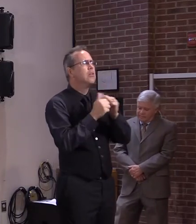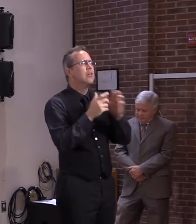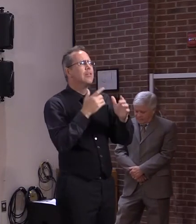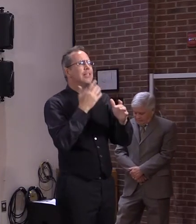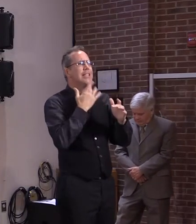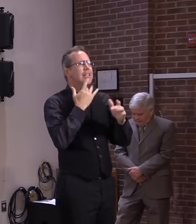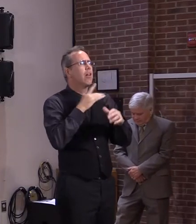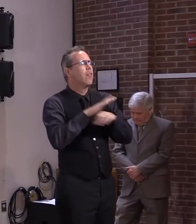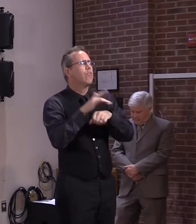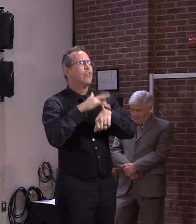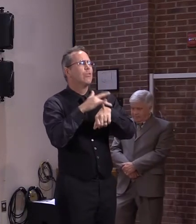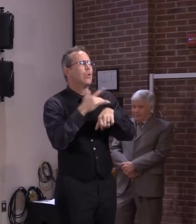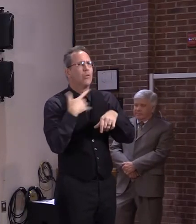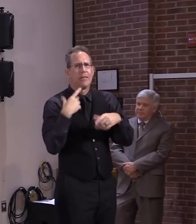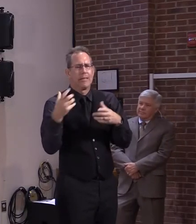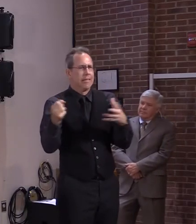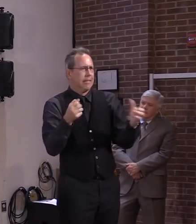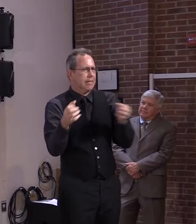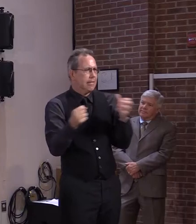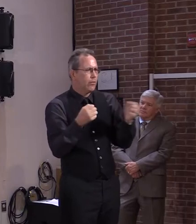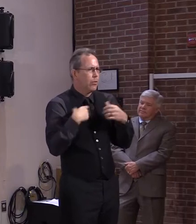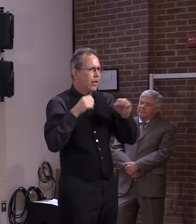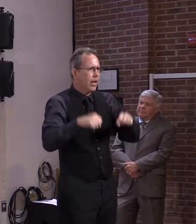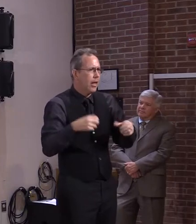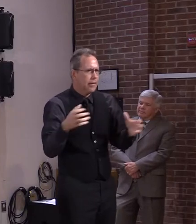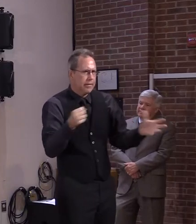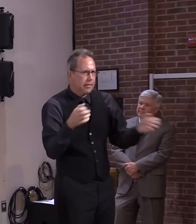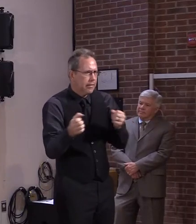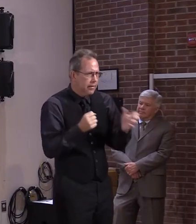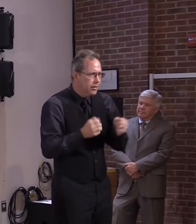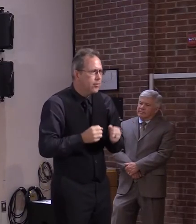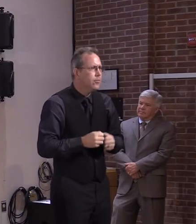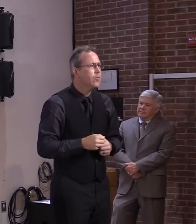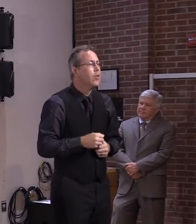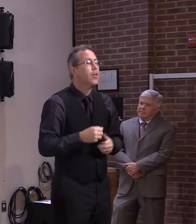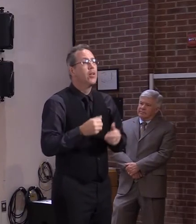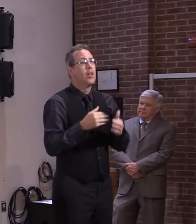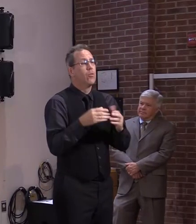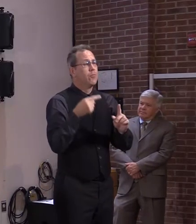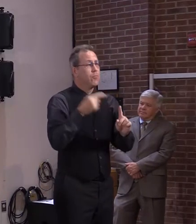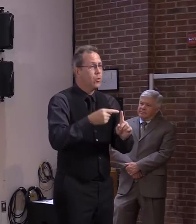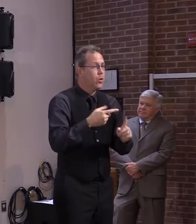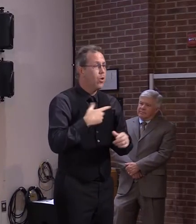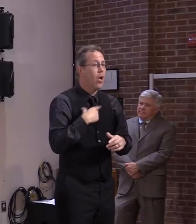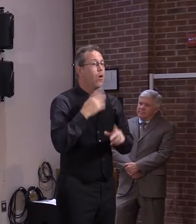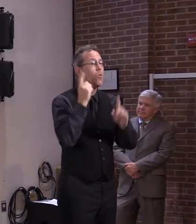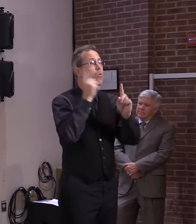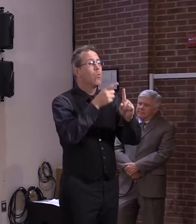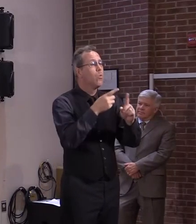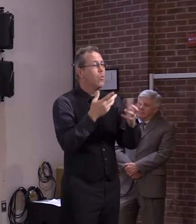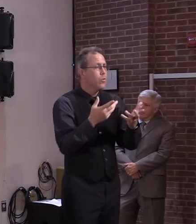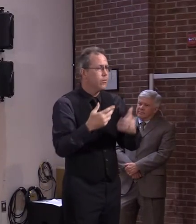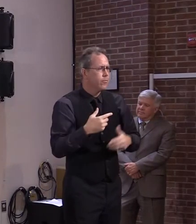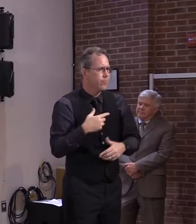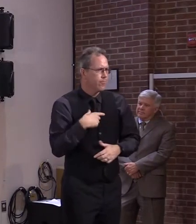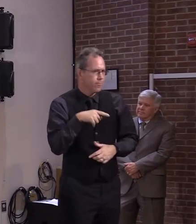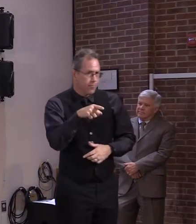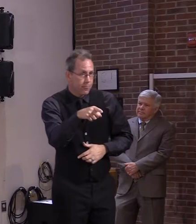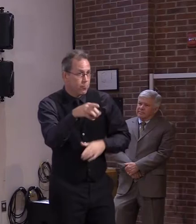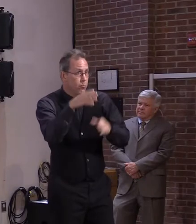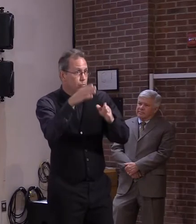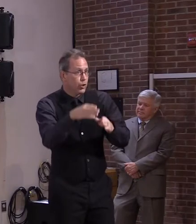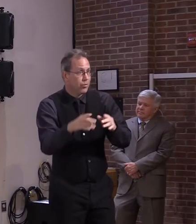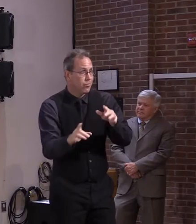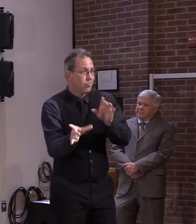about, it would mean if a case was found in a classroom of kids that were too young